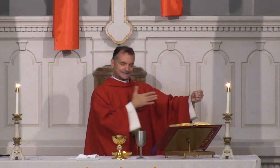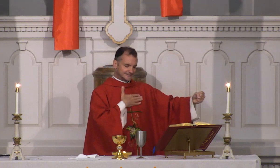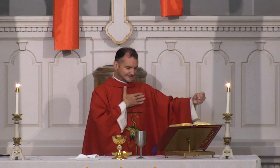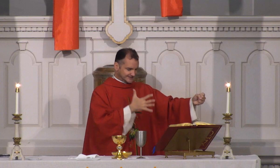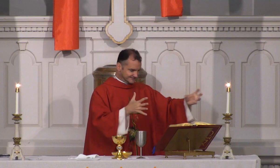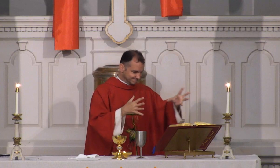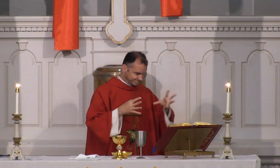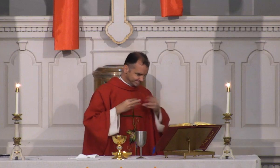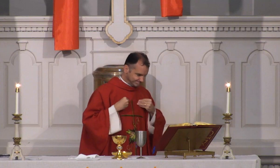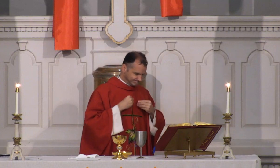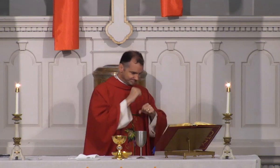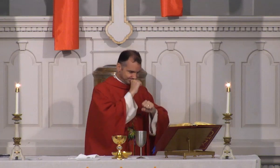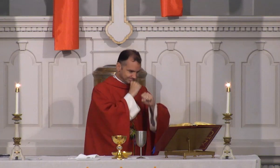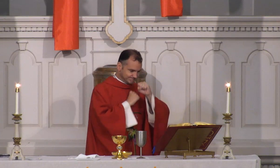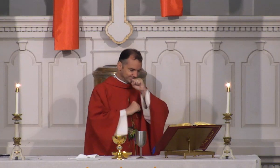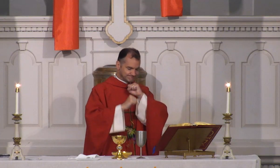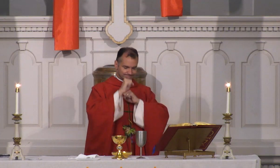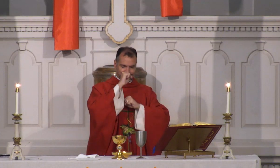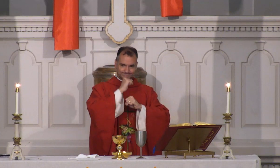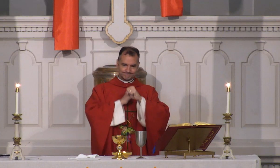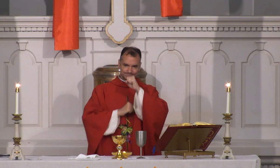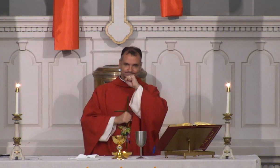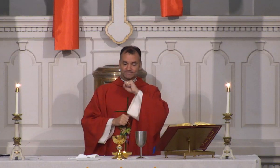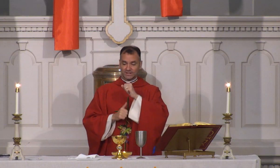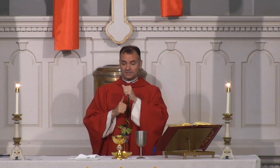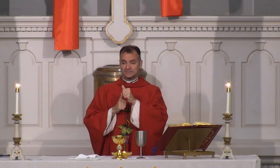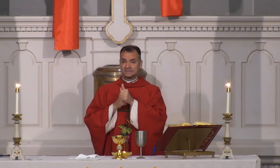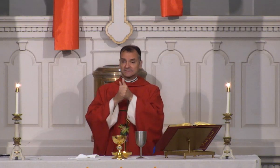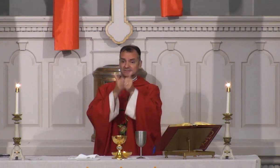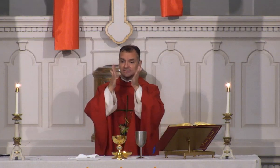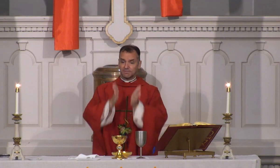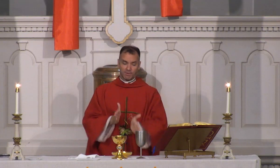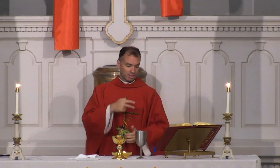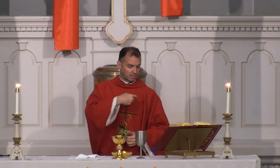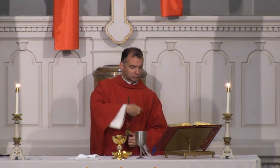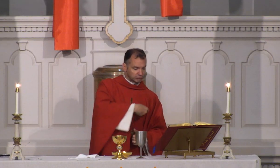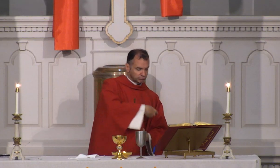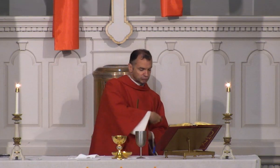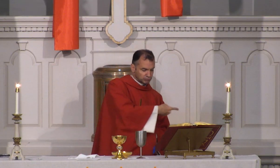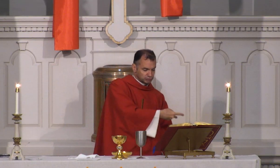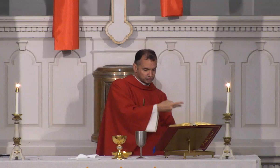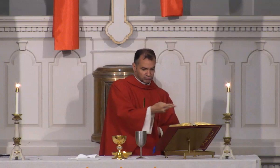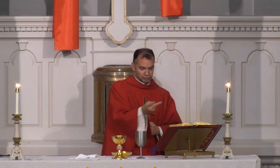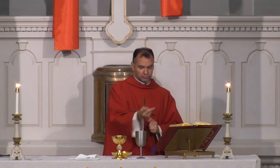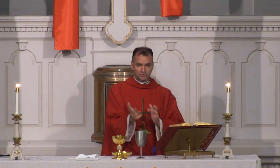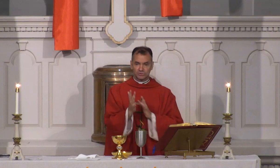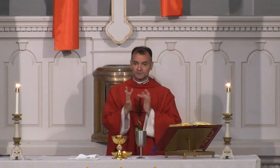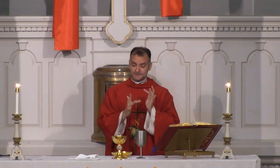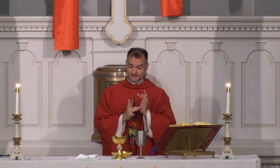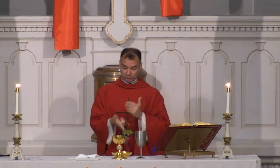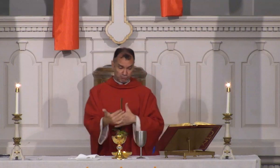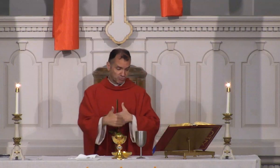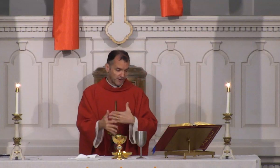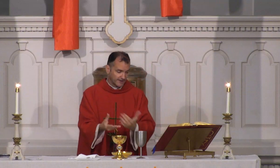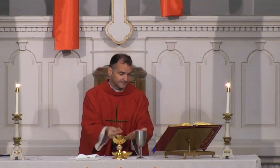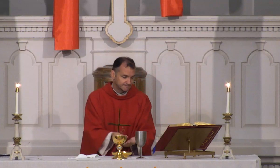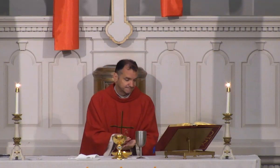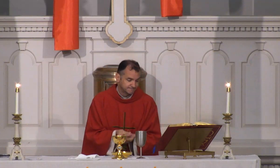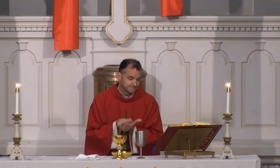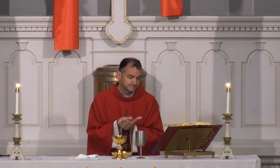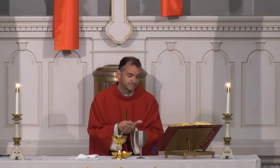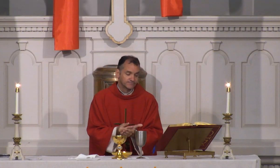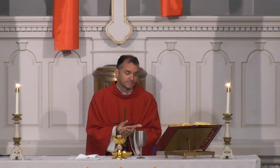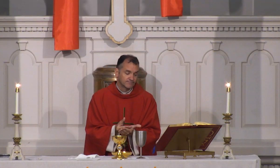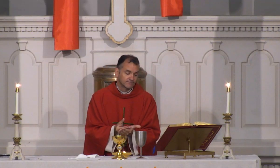At the time he was betrayed and entered willingly into his passion, he